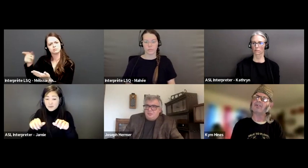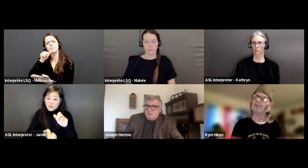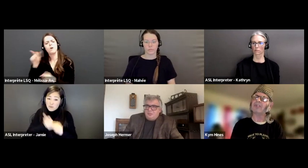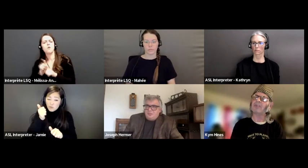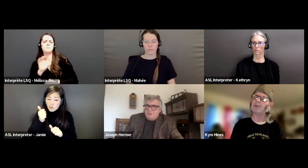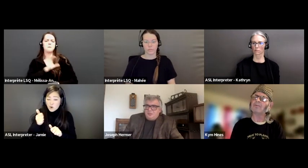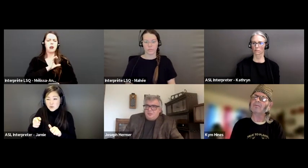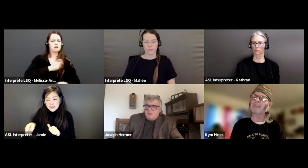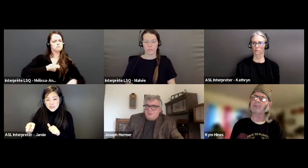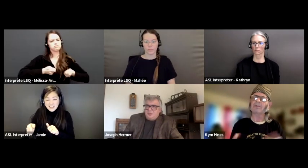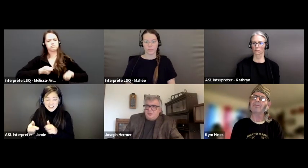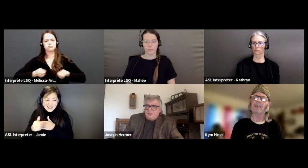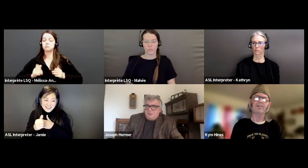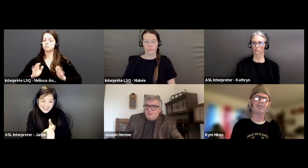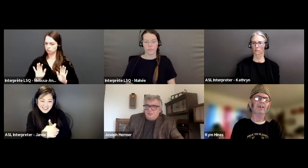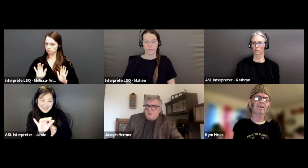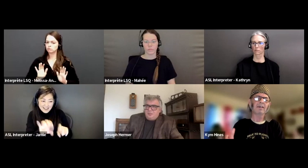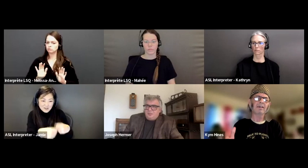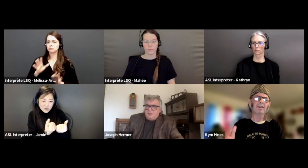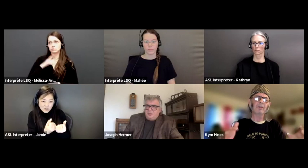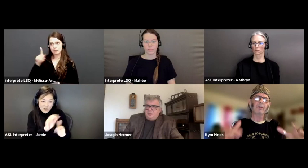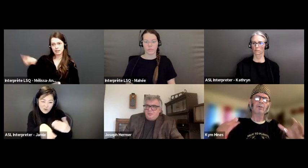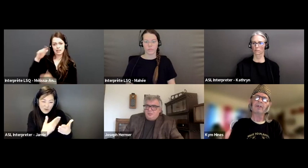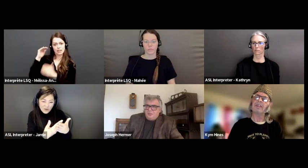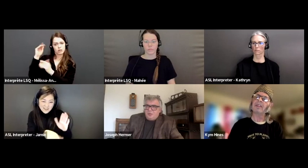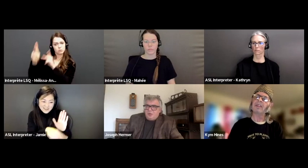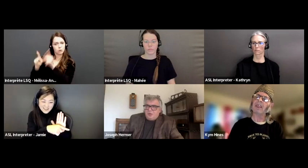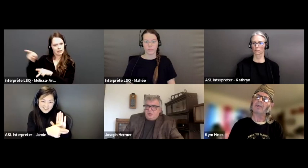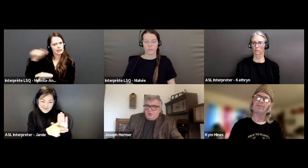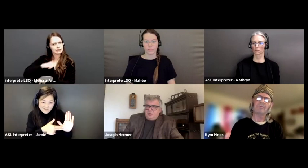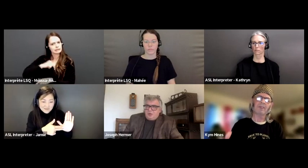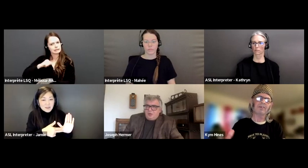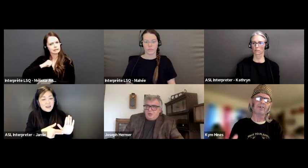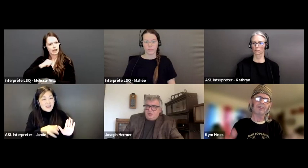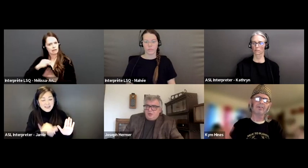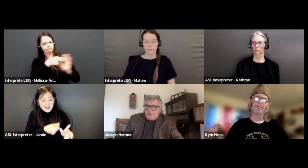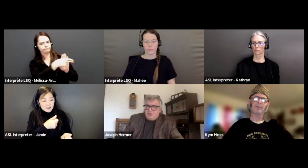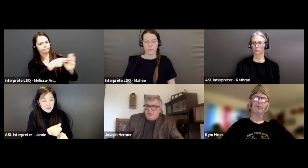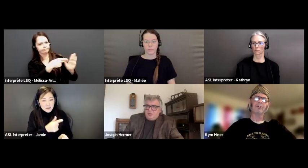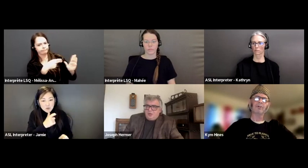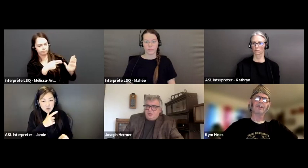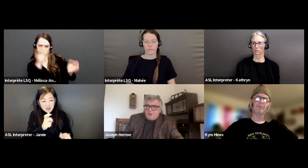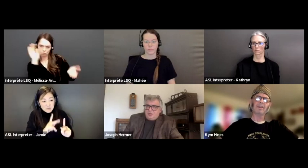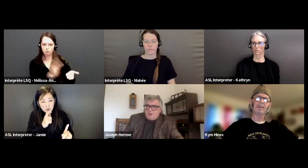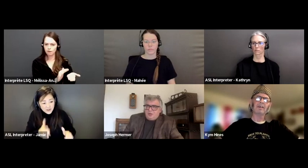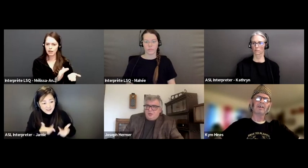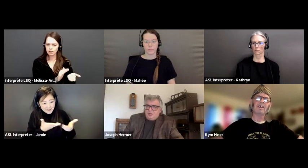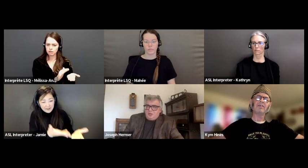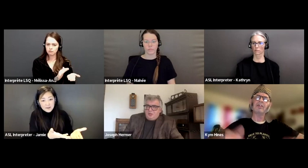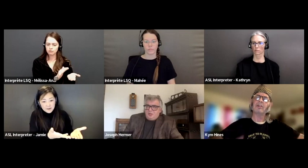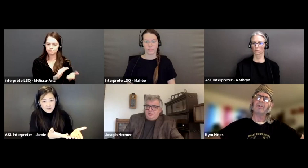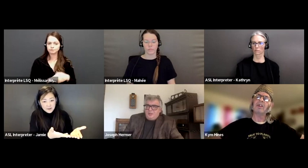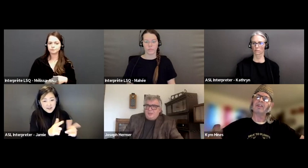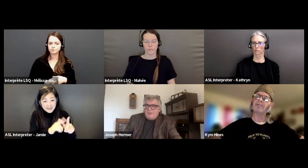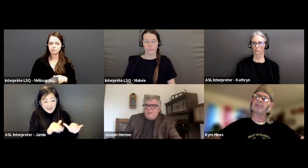lead in social stigma, and it really affects the people who are in the encampments, and it's starting to affect the people who are trying to be